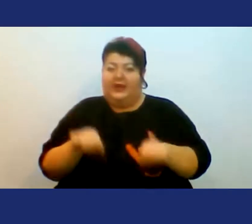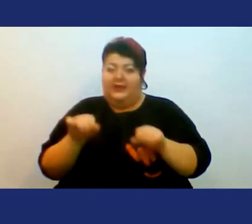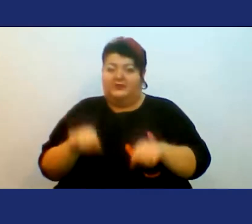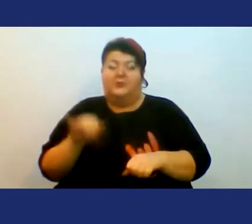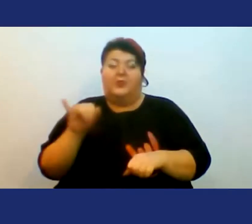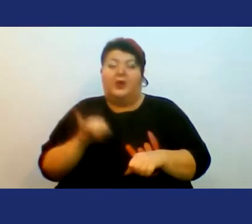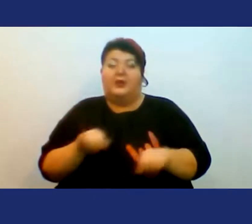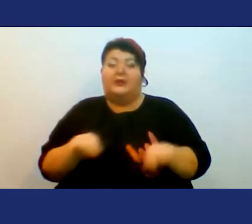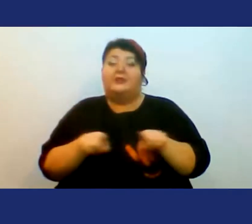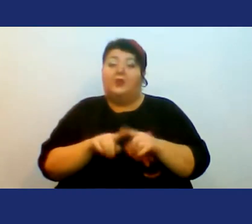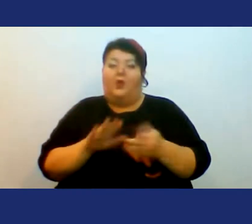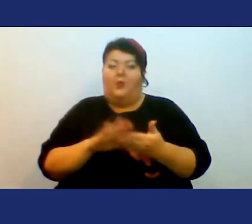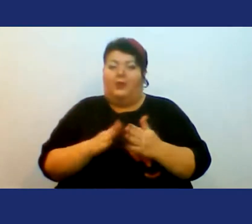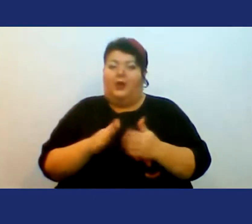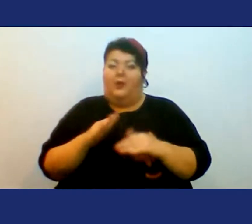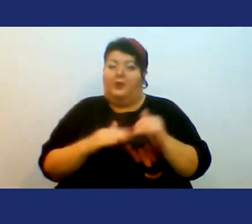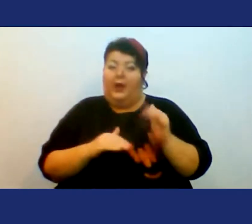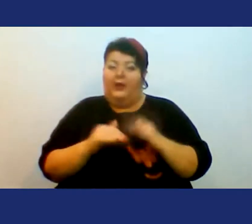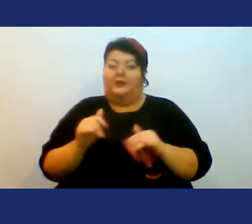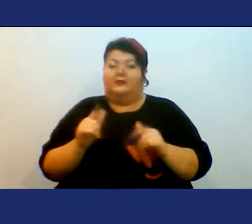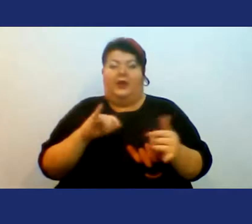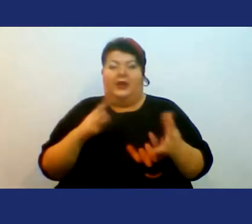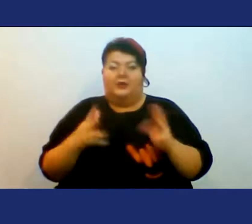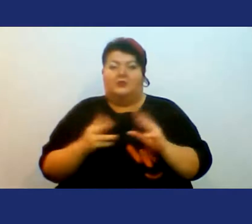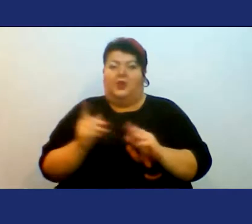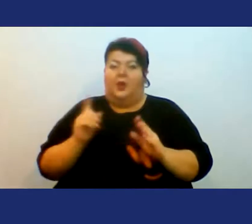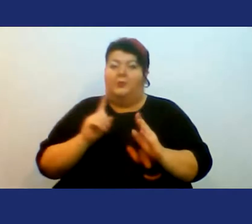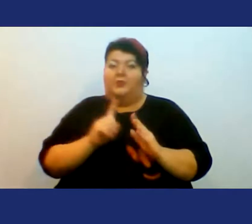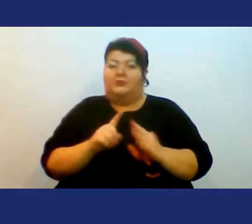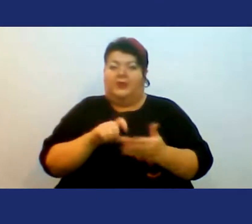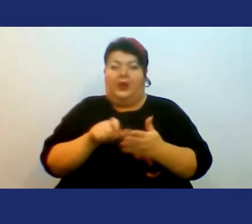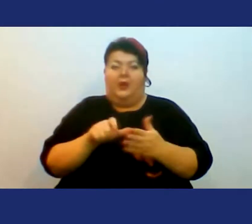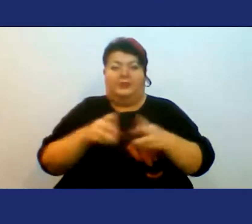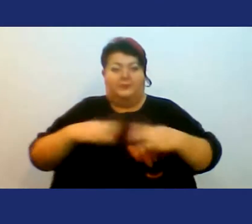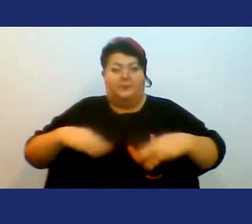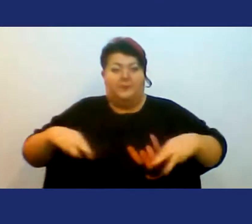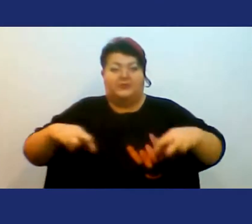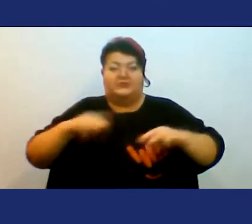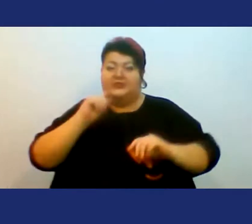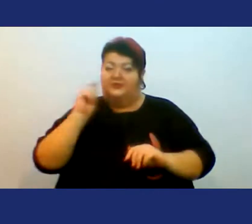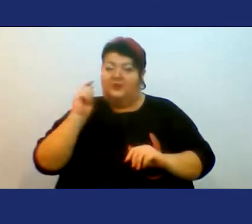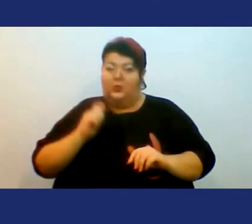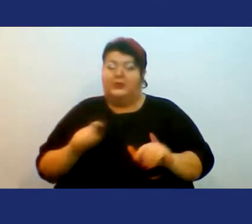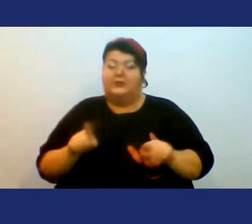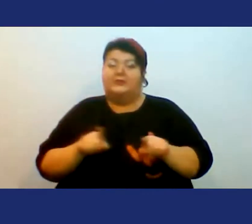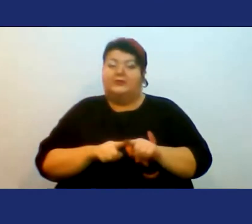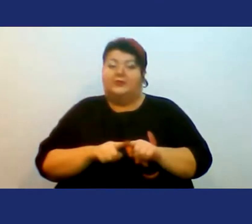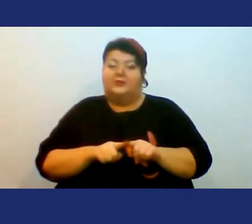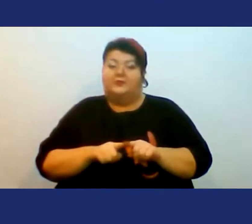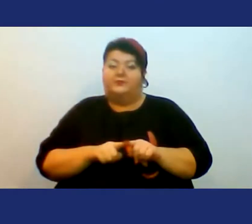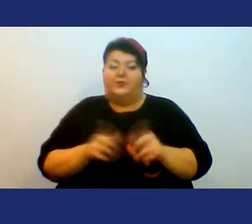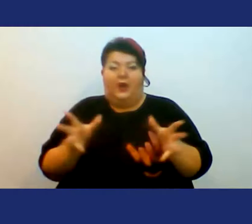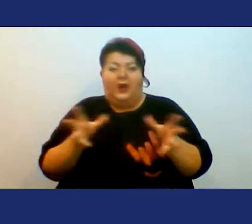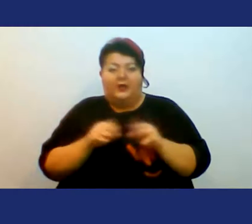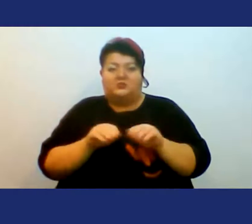administering or organizing voting for persons recognized as legally incompetent by the court.